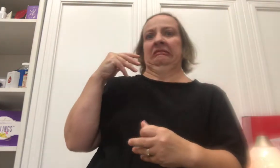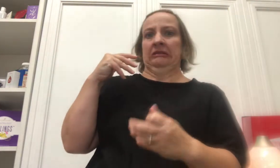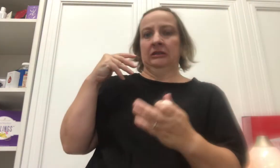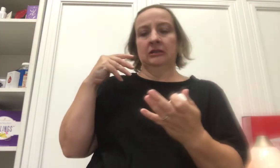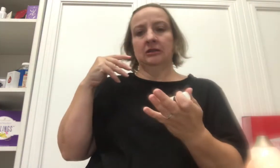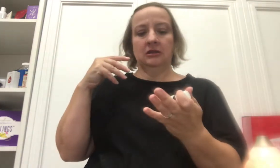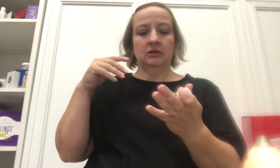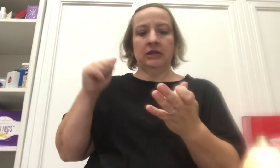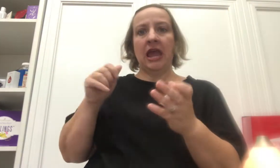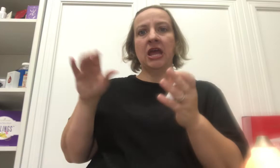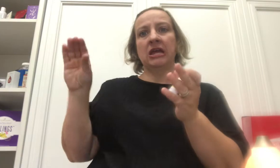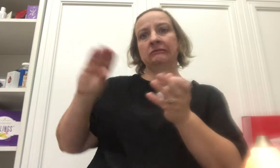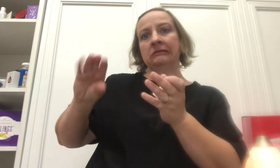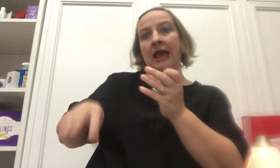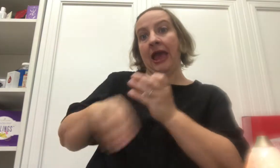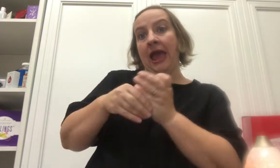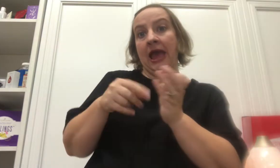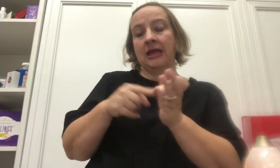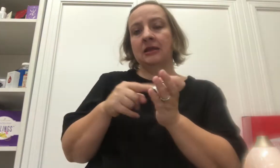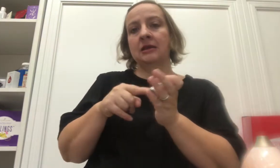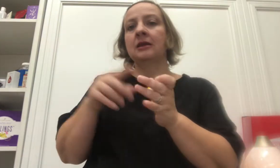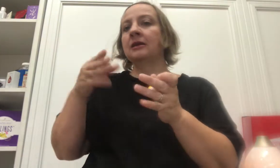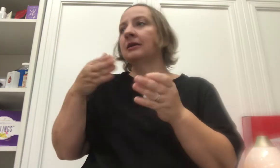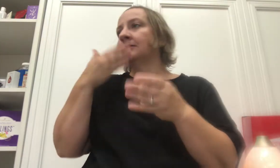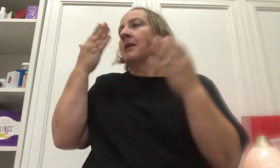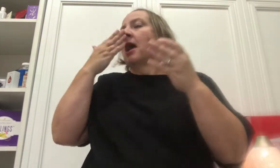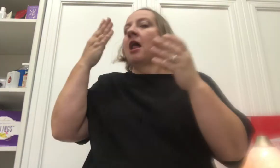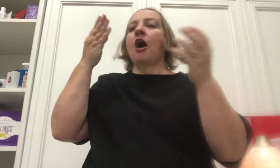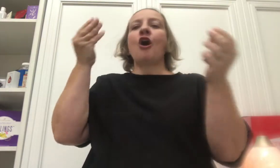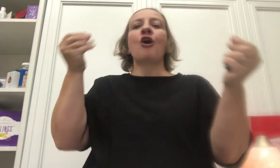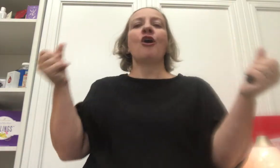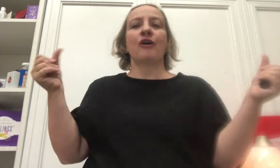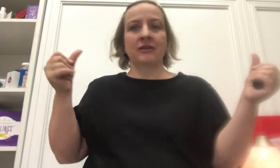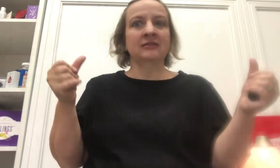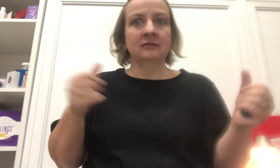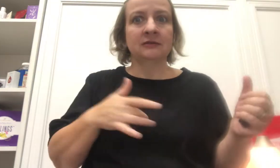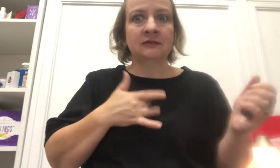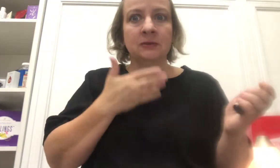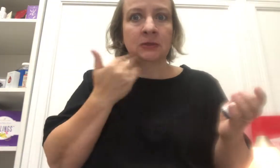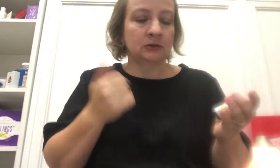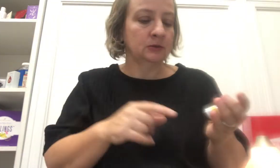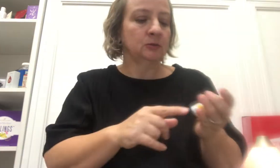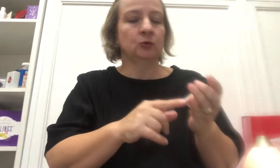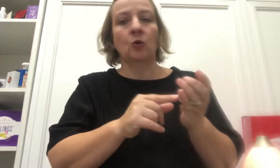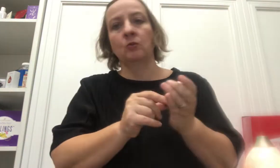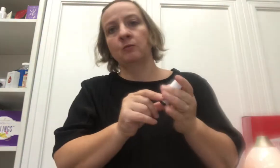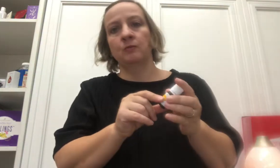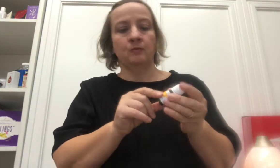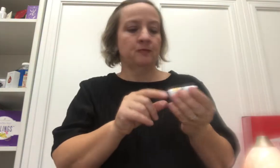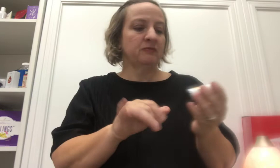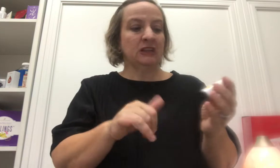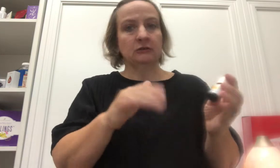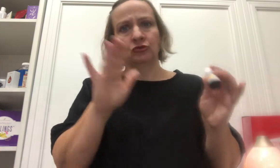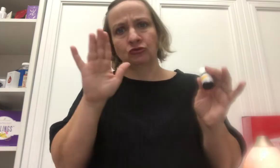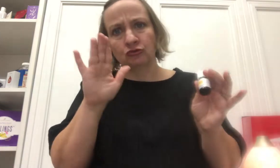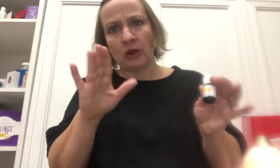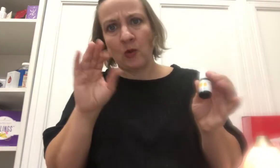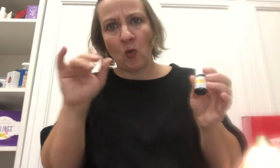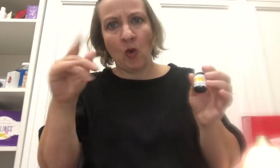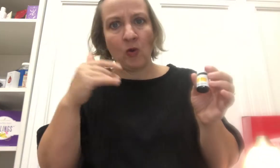something, or just some foul smell. You can add some Citrus Fresh and it's going to take away the bad smell. So this